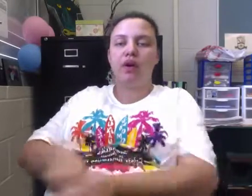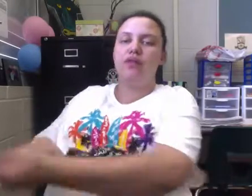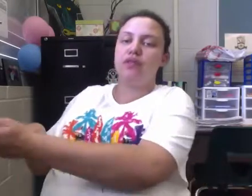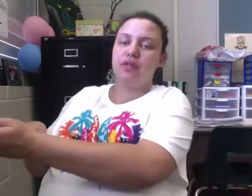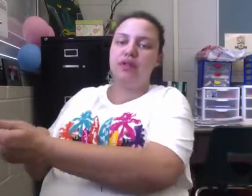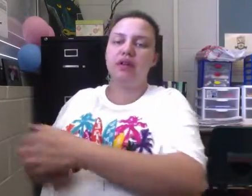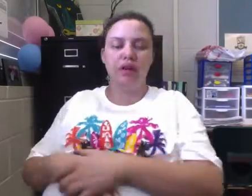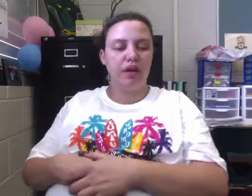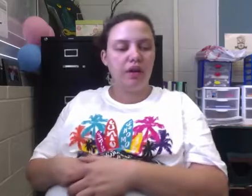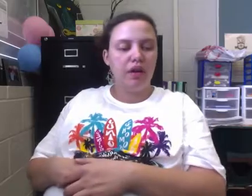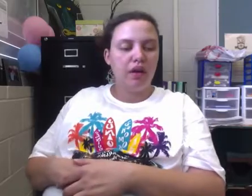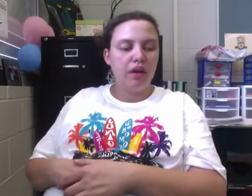golf,